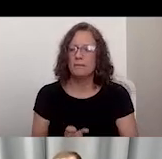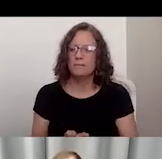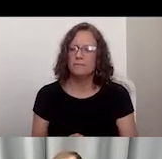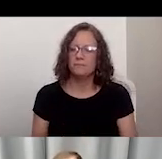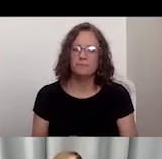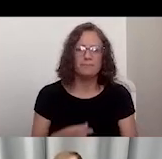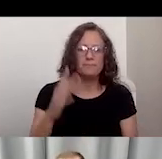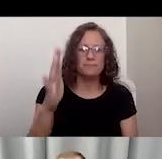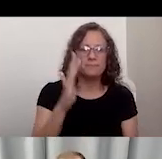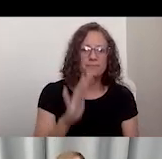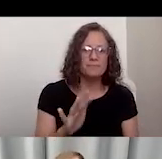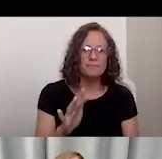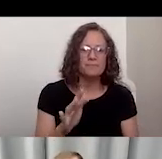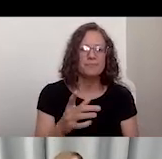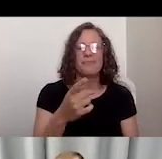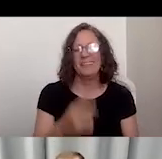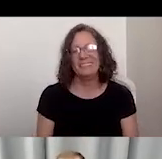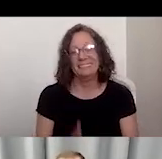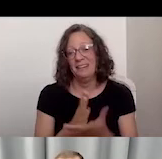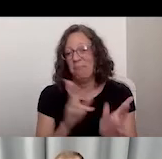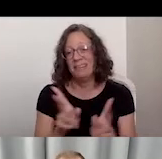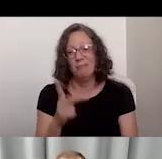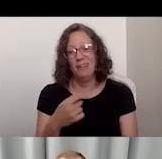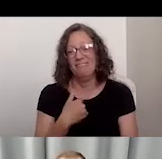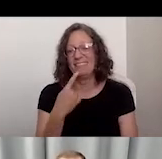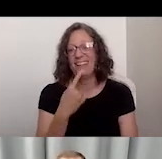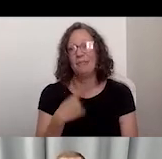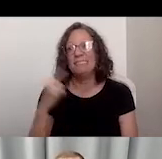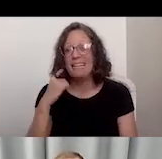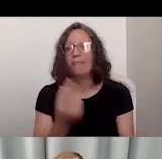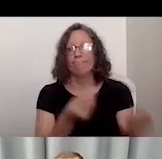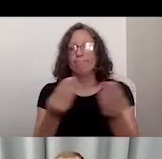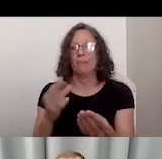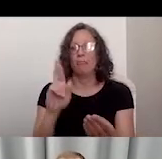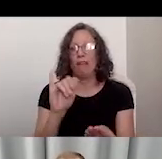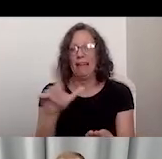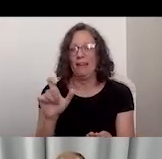It makes us feel like we're not worth your time. Don't do that.